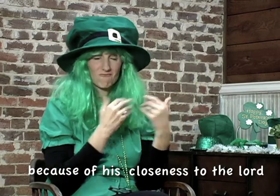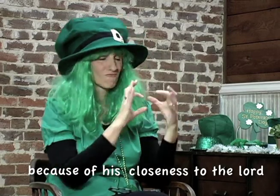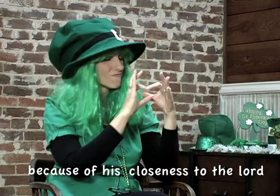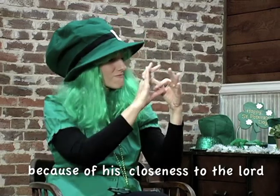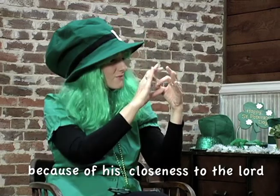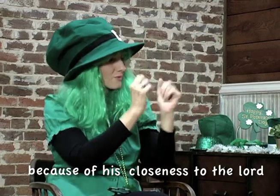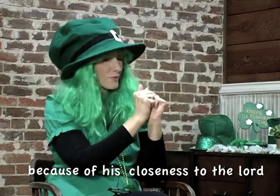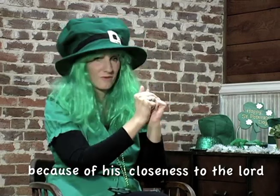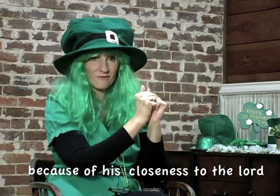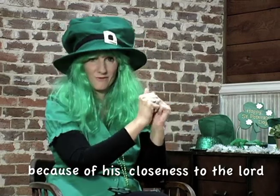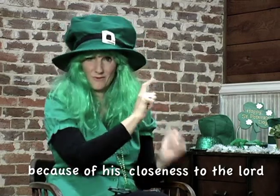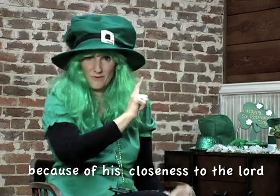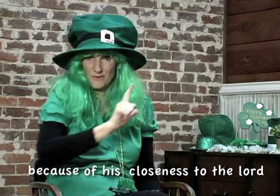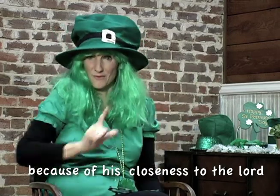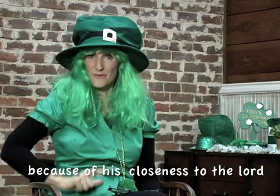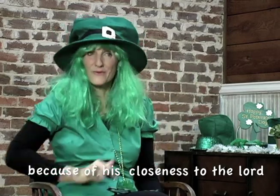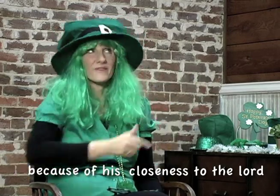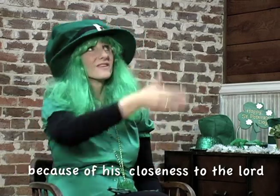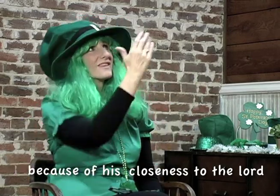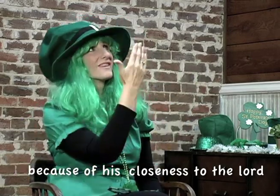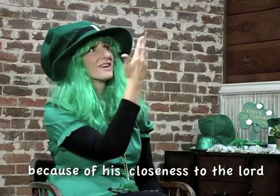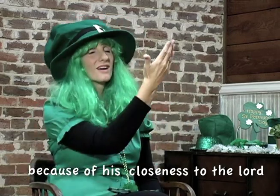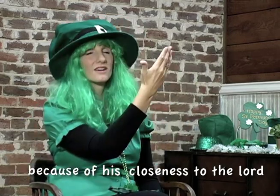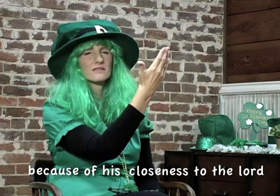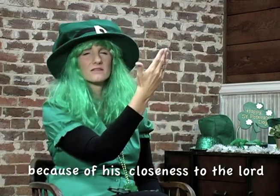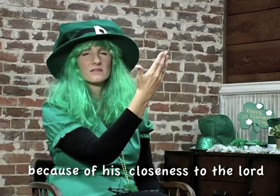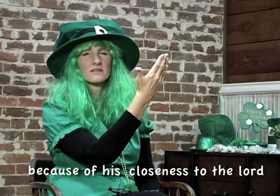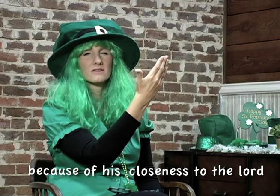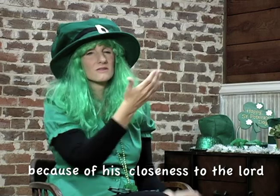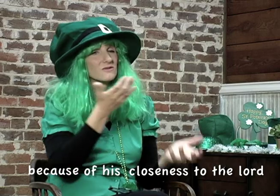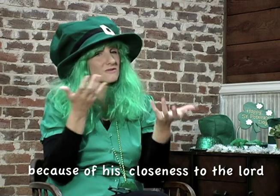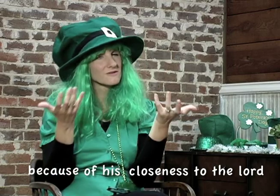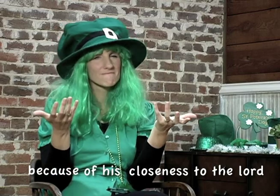really spent time in relationship with God, in relationship with the Lord.